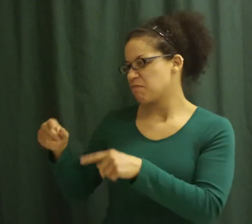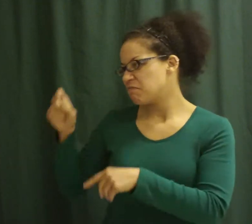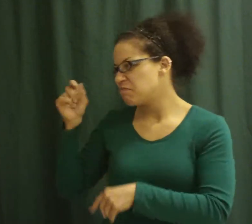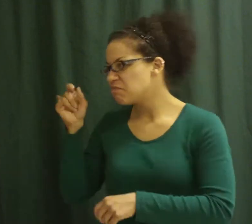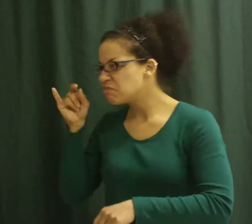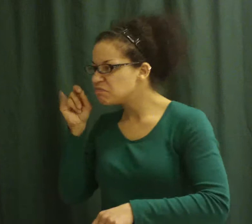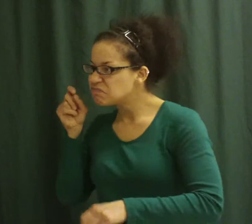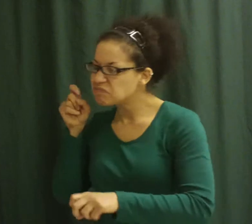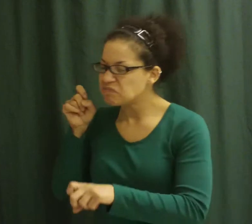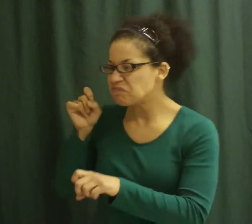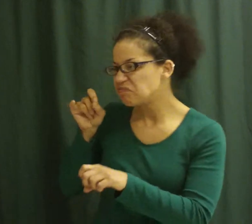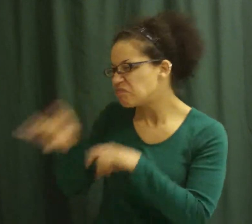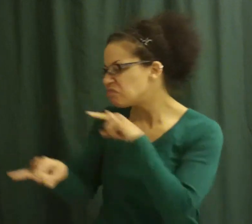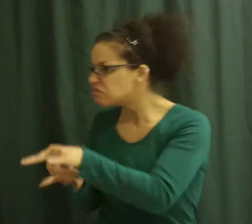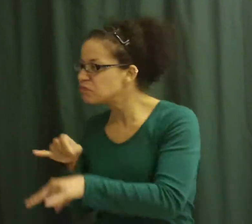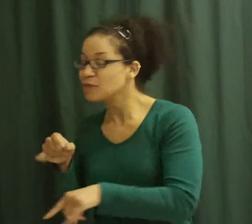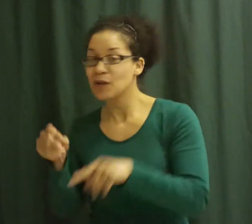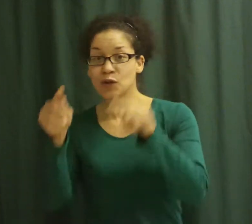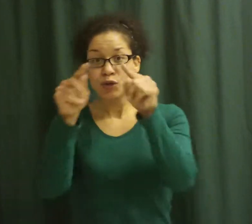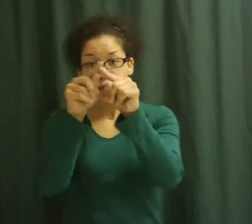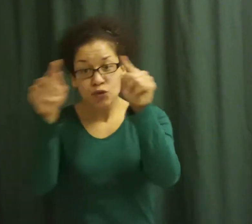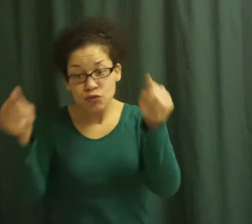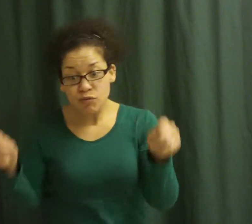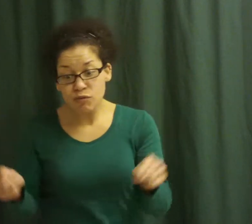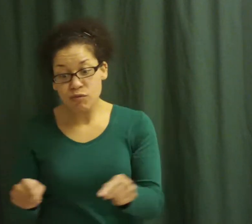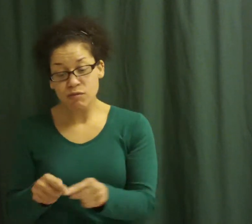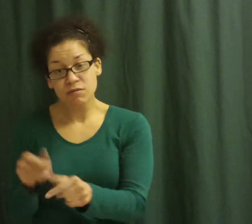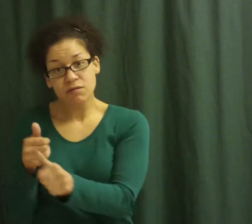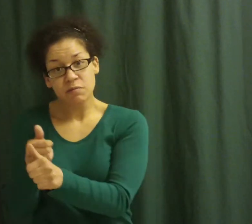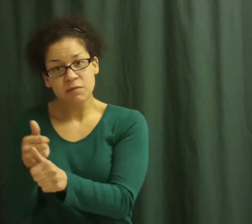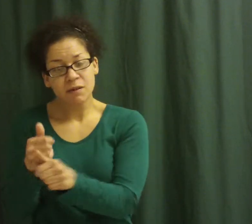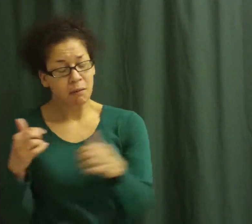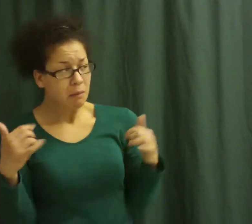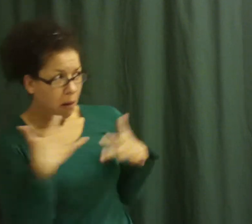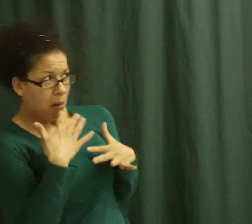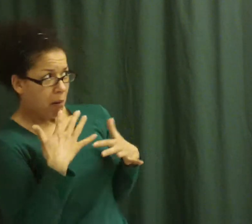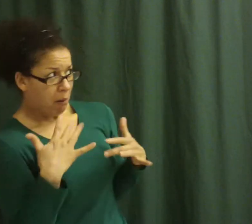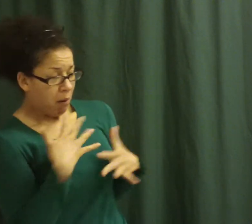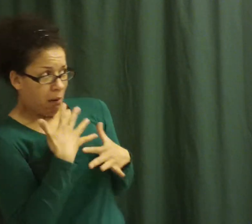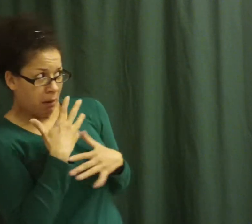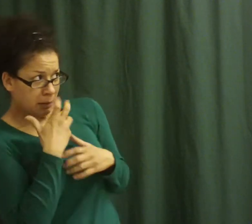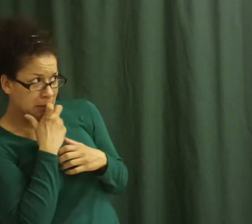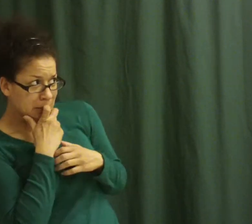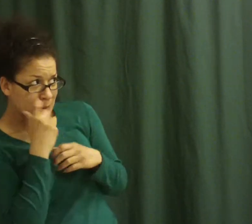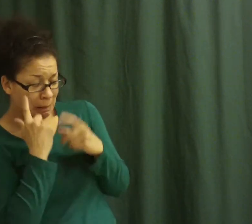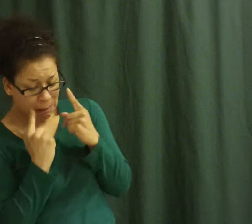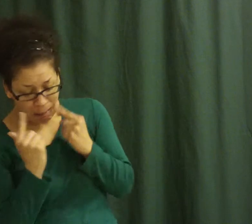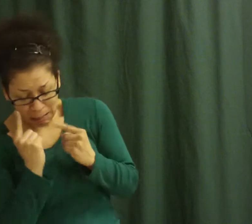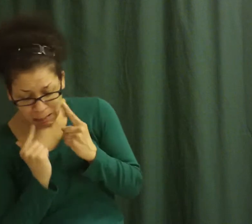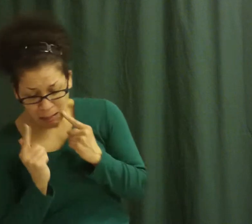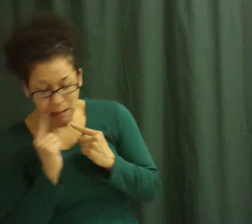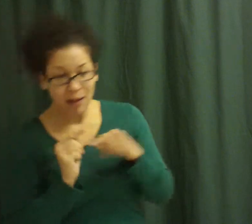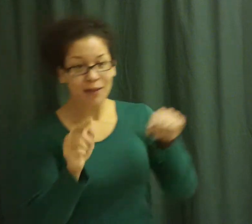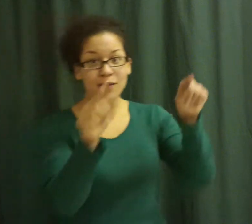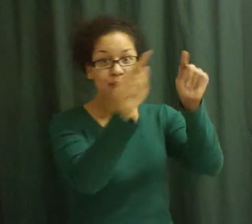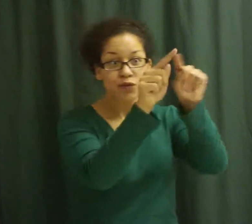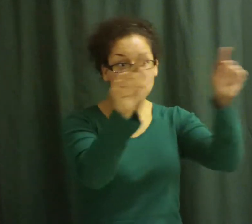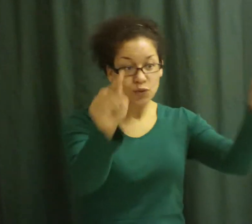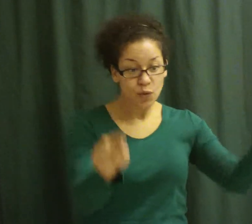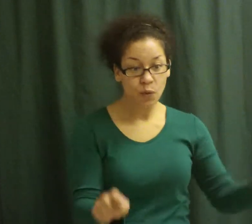The squares and triangles heard the yelling and crying. They ran as